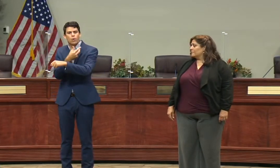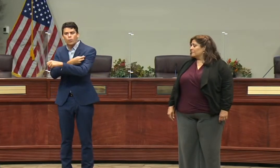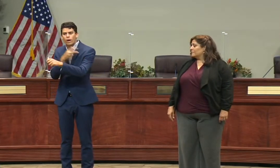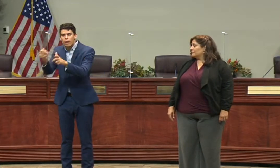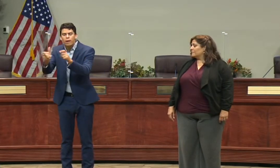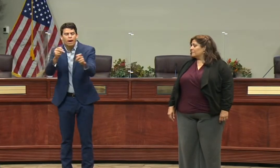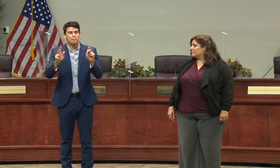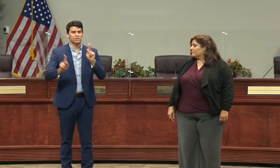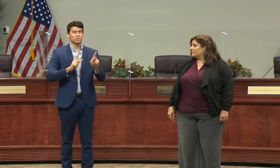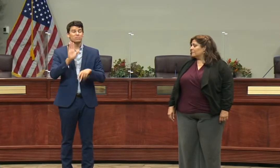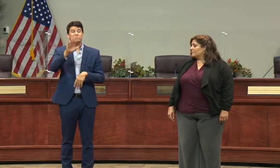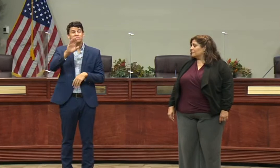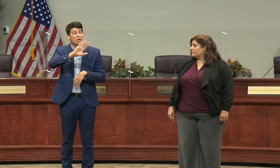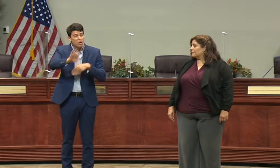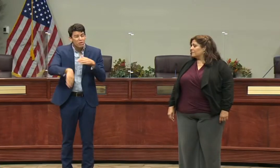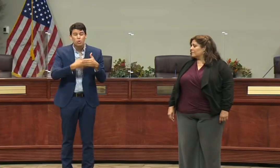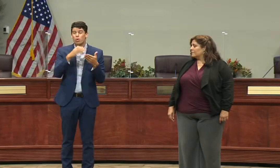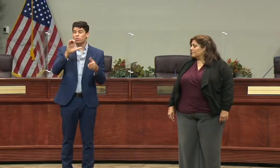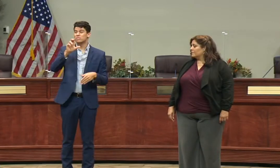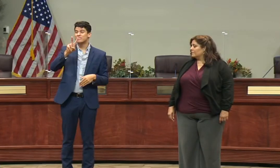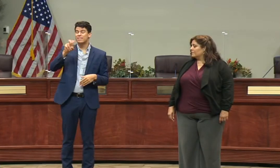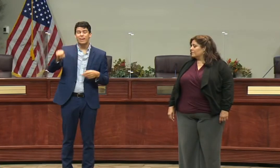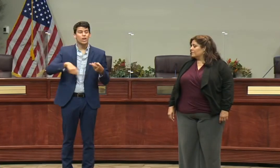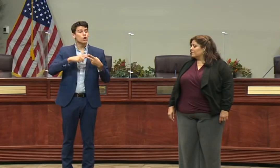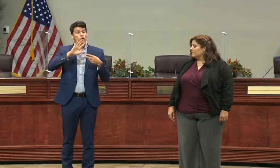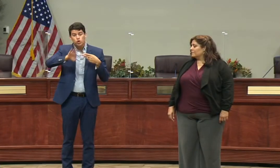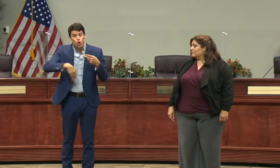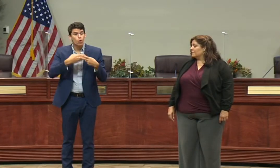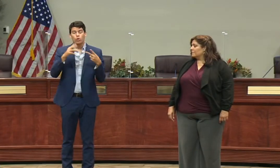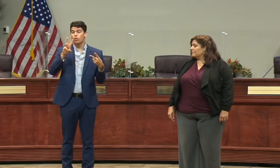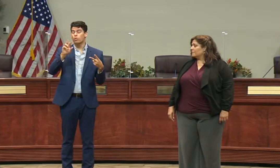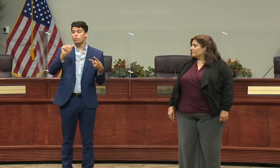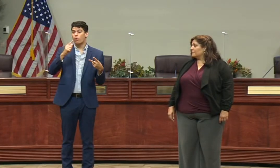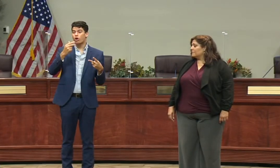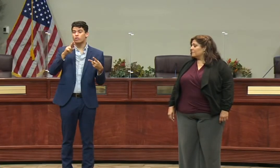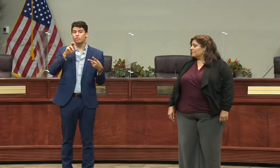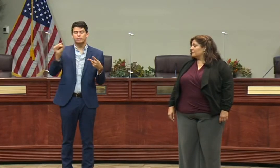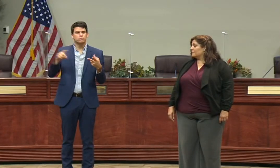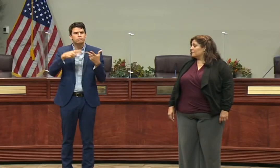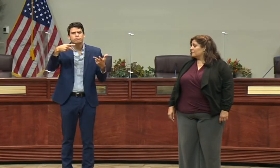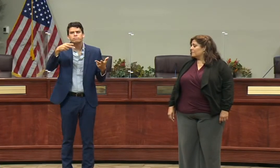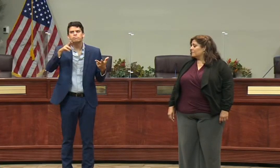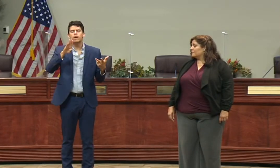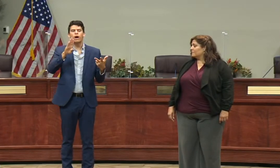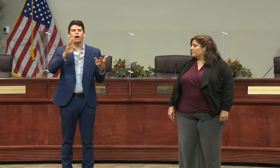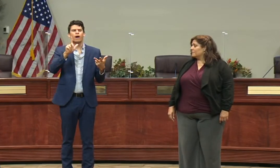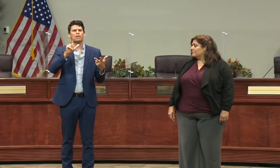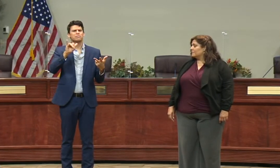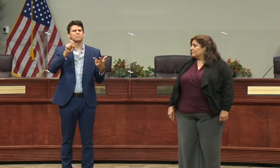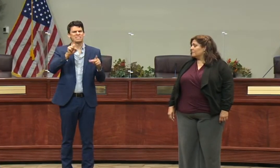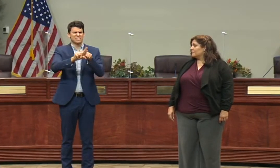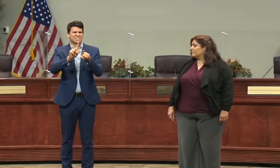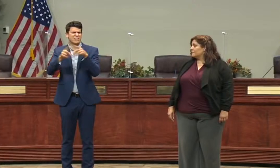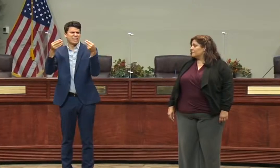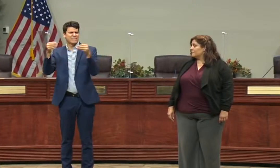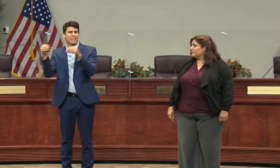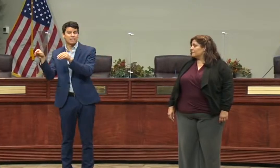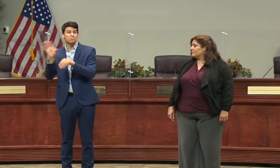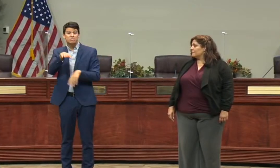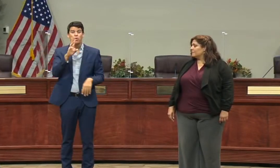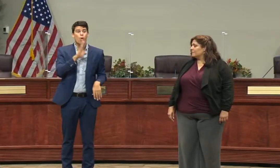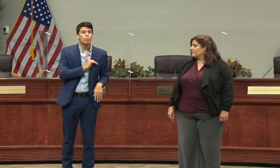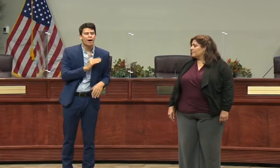los CVS, todos los Walgreens, los tenemos en los Publix y en otros mercados, los tenemos en Walmart.